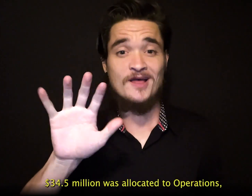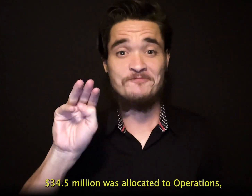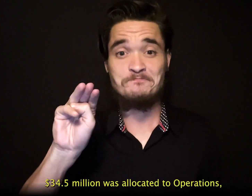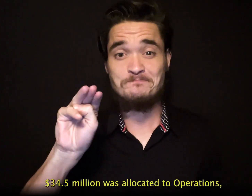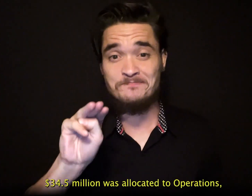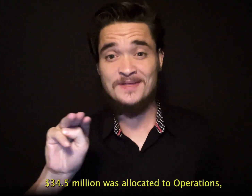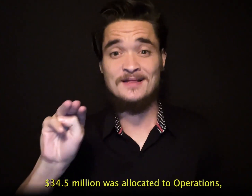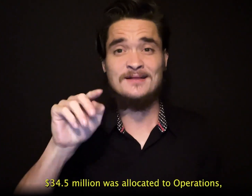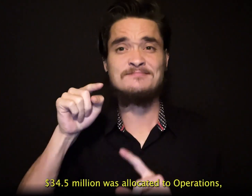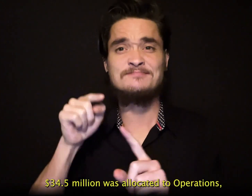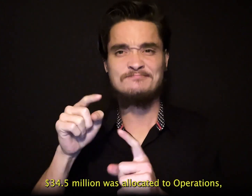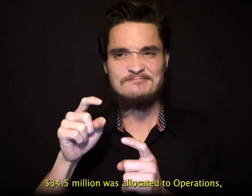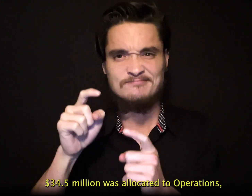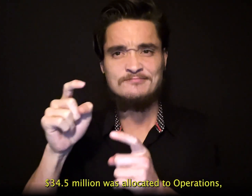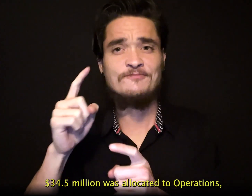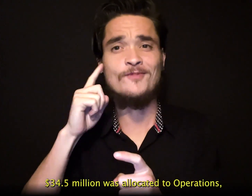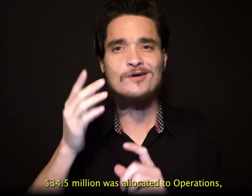34.5 million was allocated to operations.